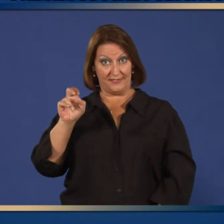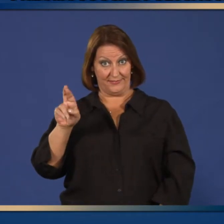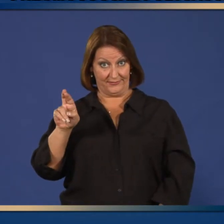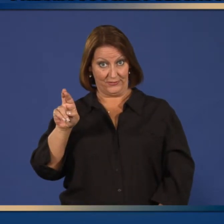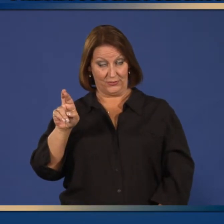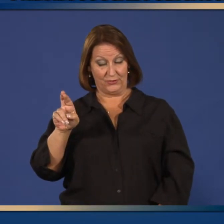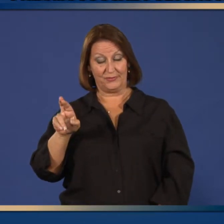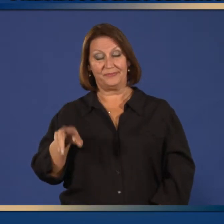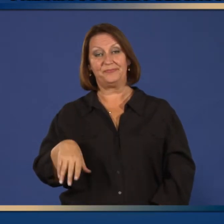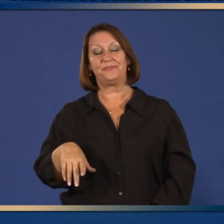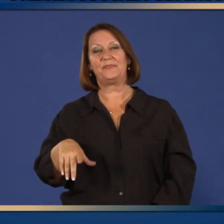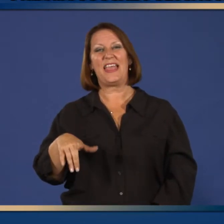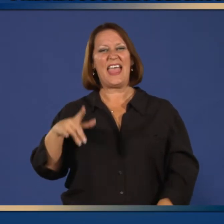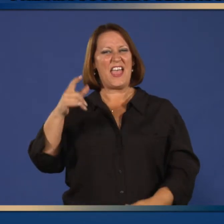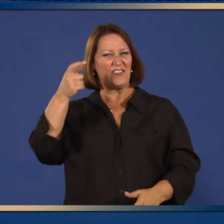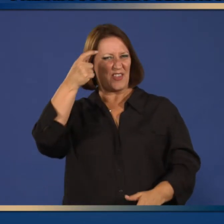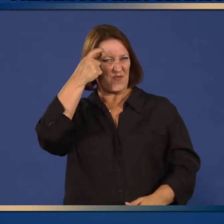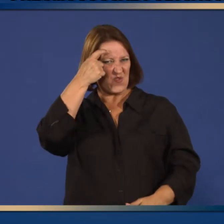cirrhosis,